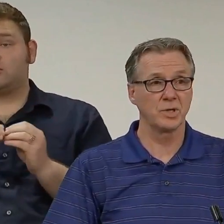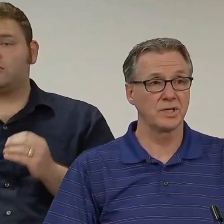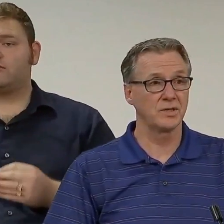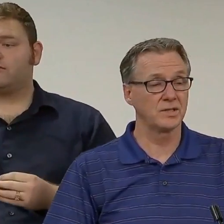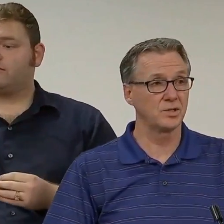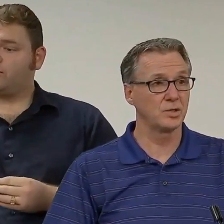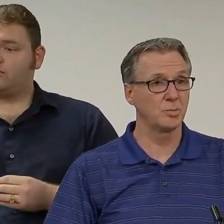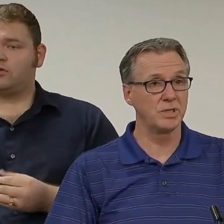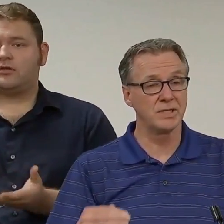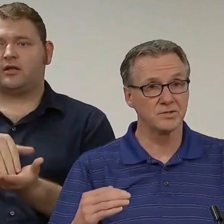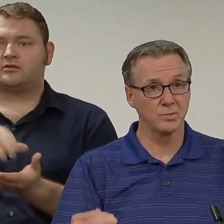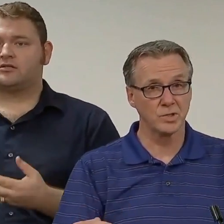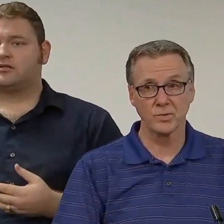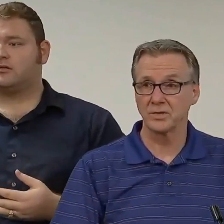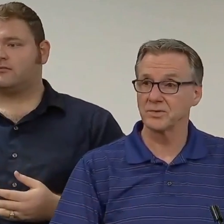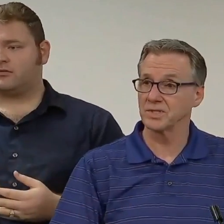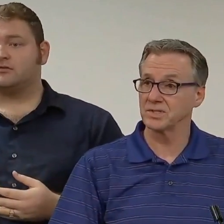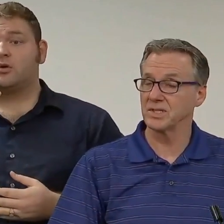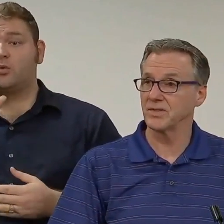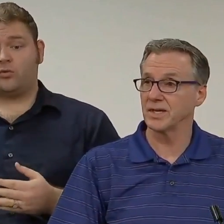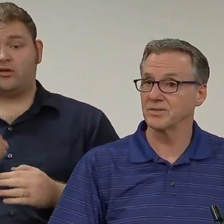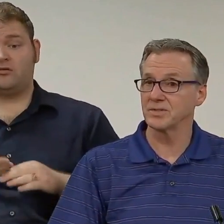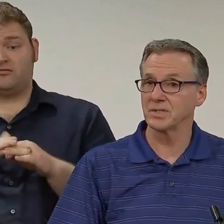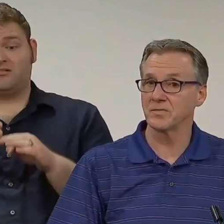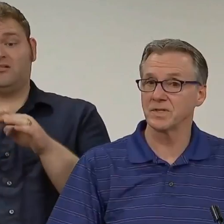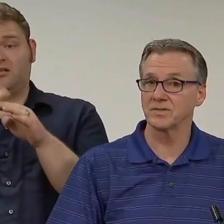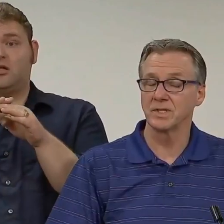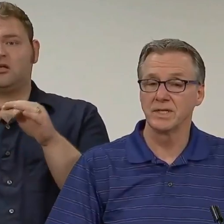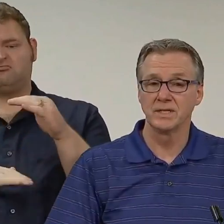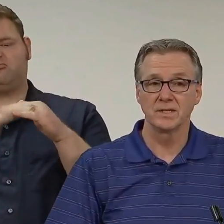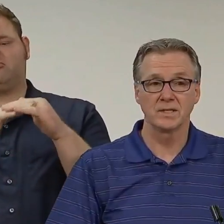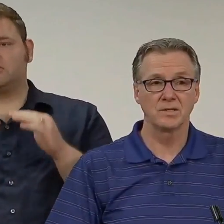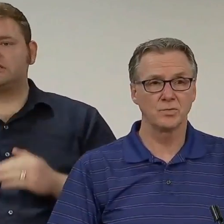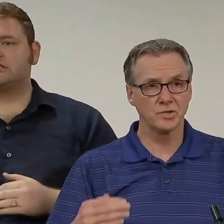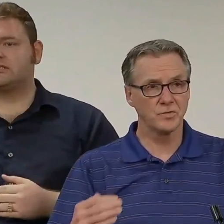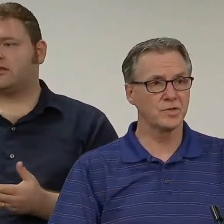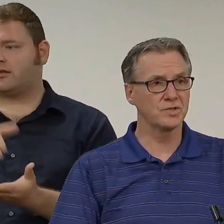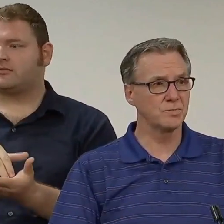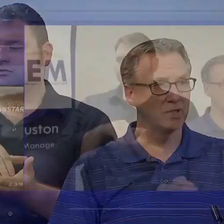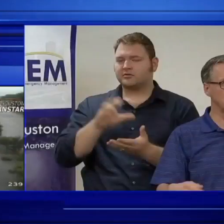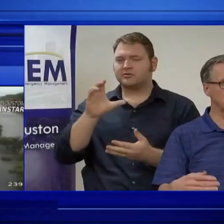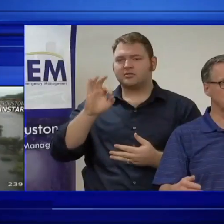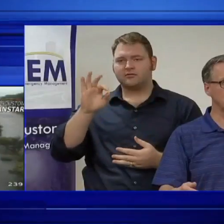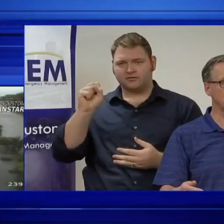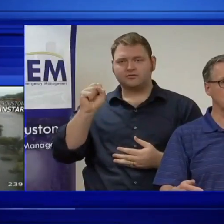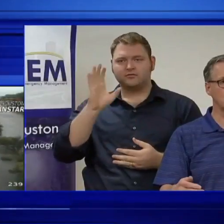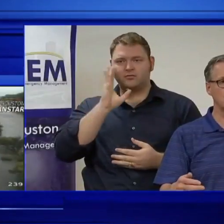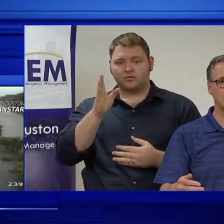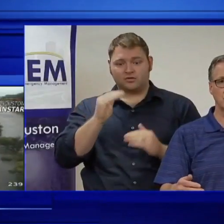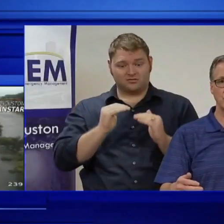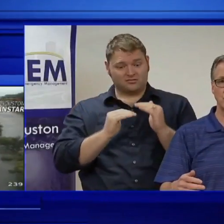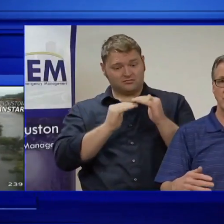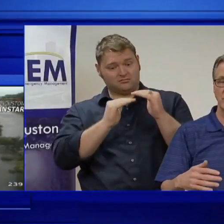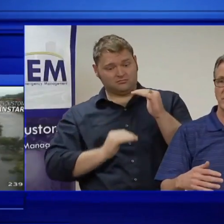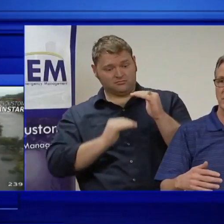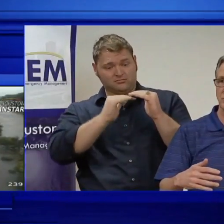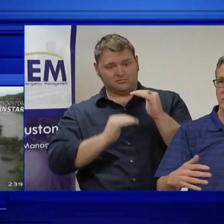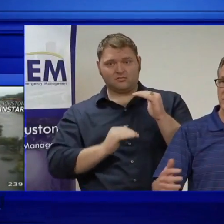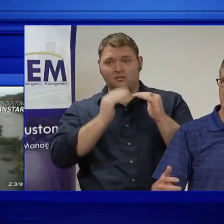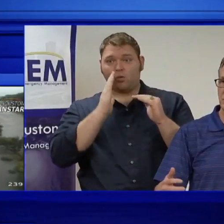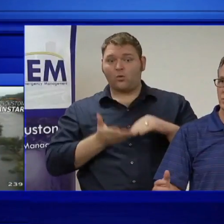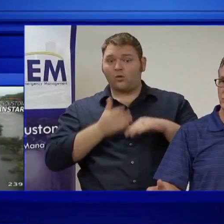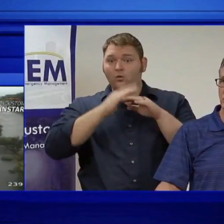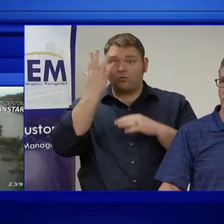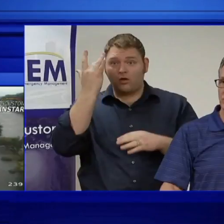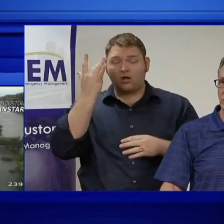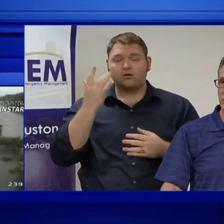they're anticipating that they're going to peak somewhere around 16,000 CFS. And the reason for this additional discharge is to